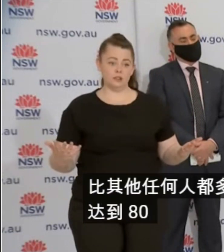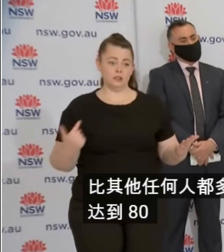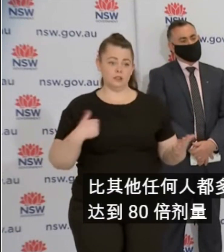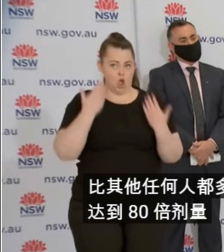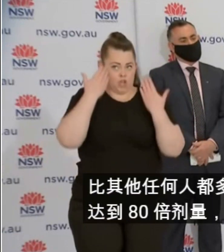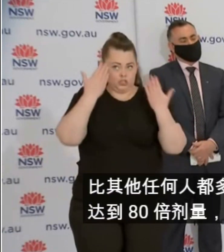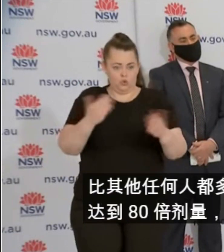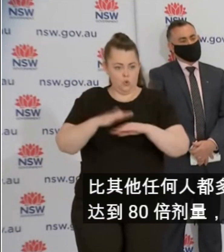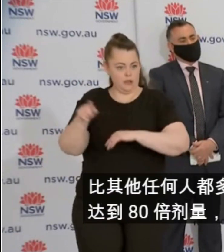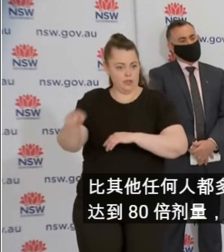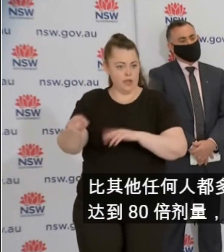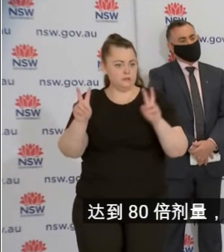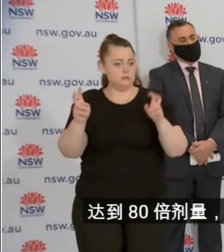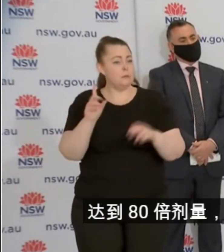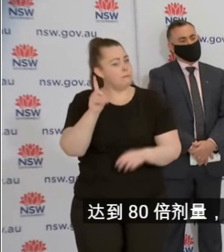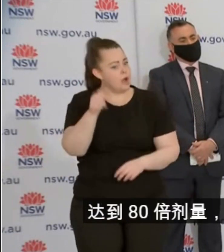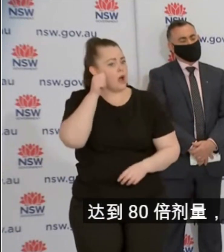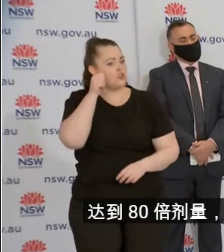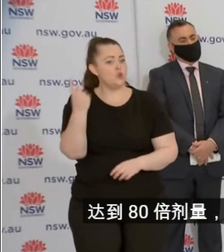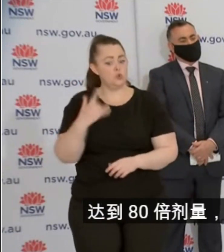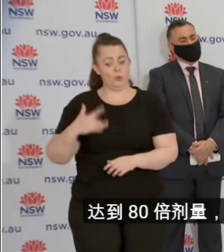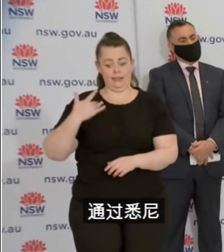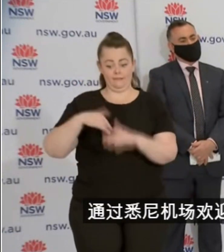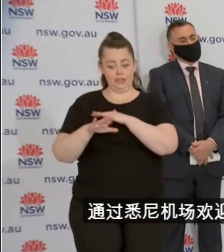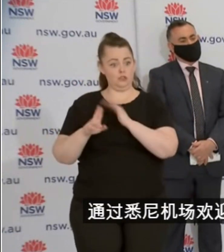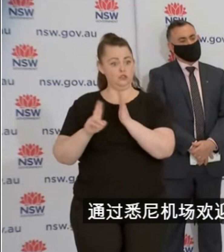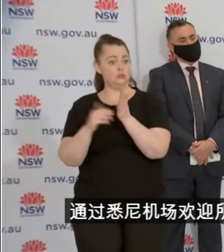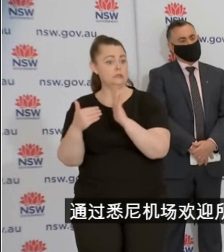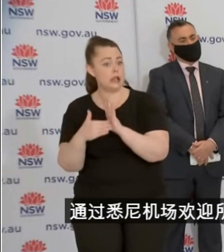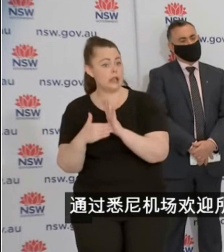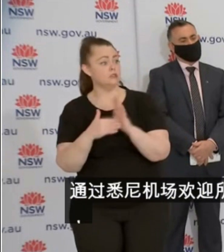to 80% double dose, I'd love to welcome all Australians, no matter which state they're